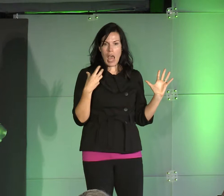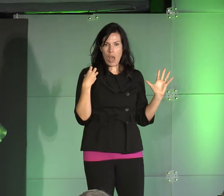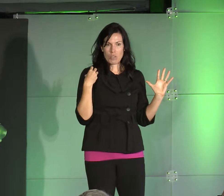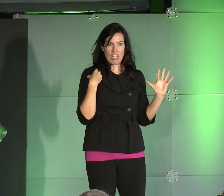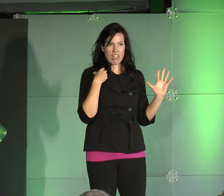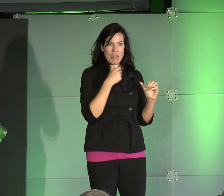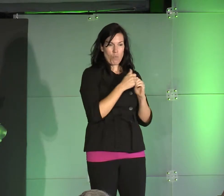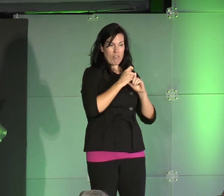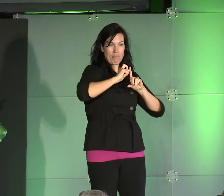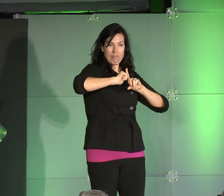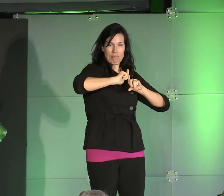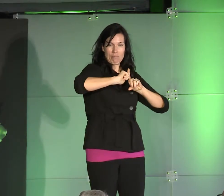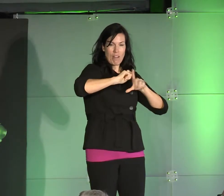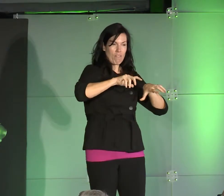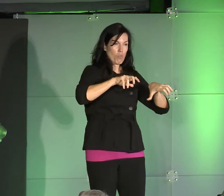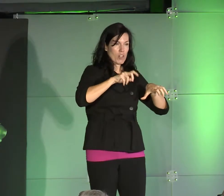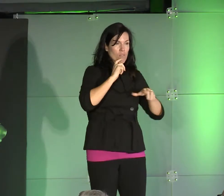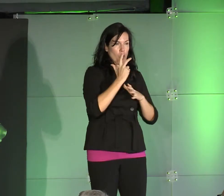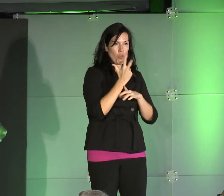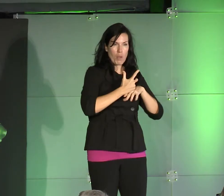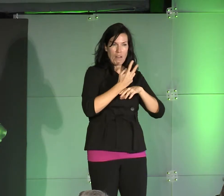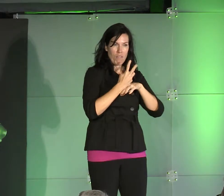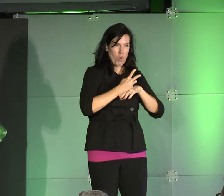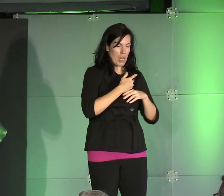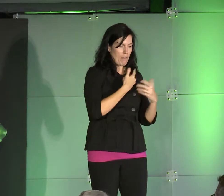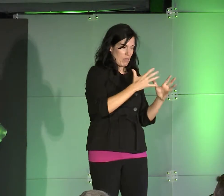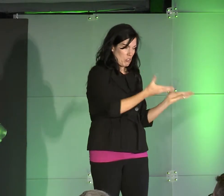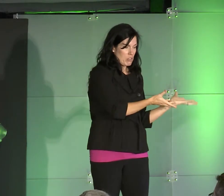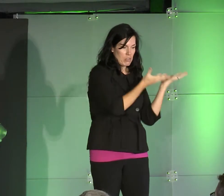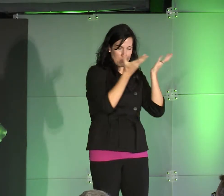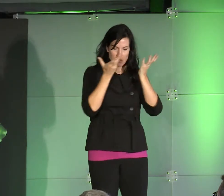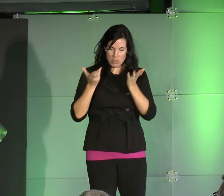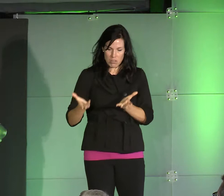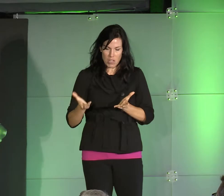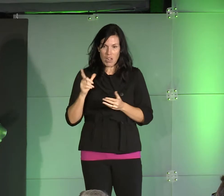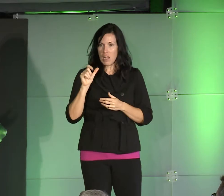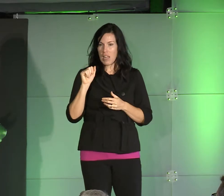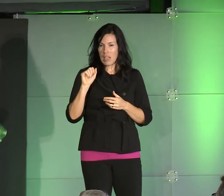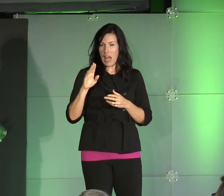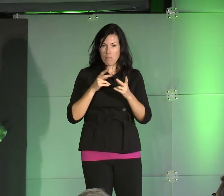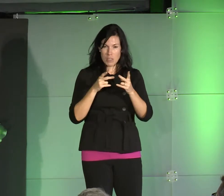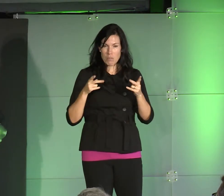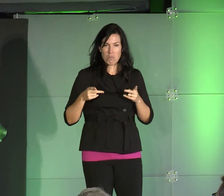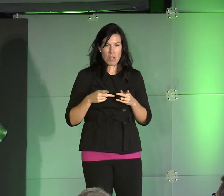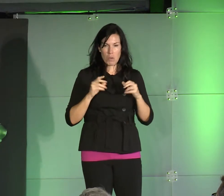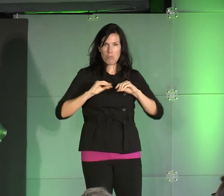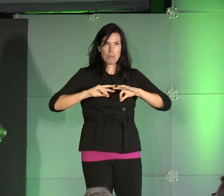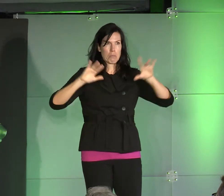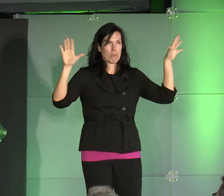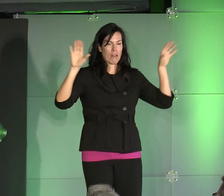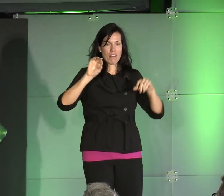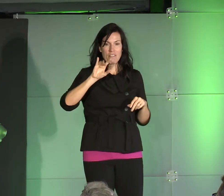in sub-freezing temperatures for 3 or 4 days, brought them back in, and our lab space was infested with